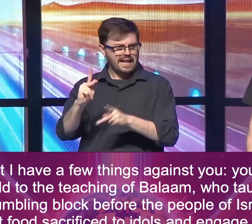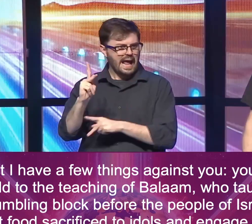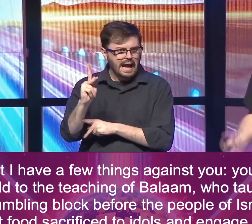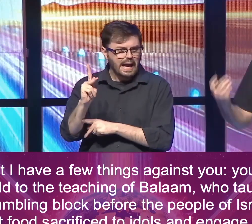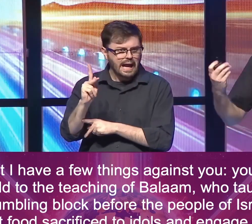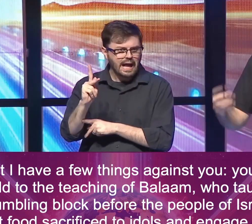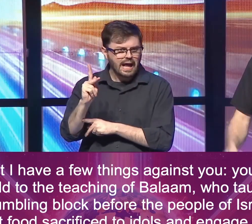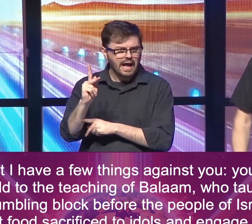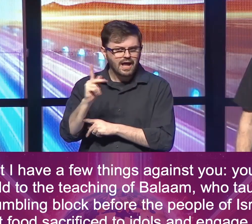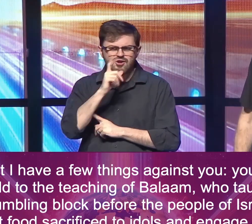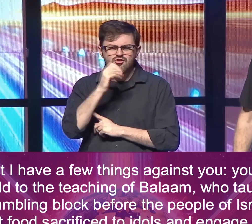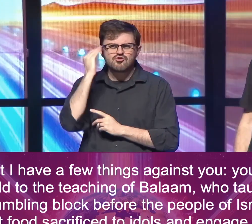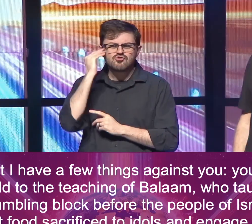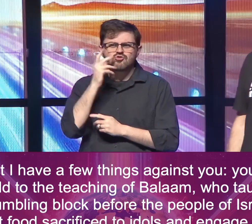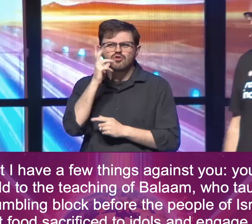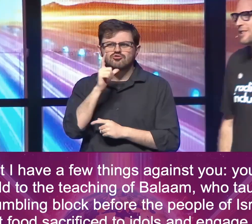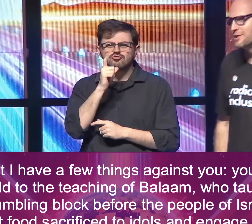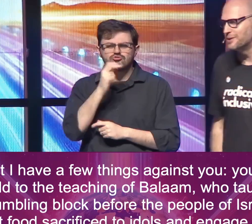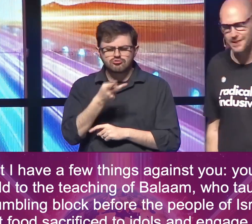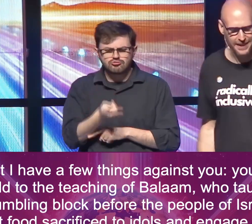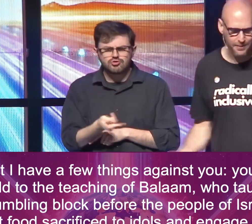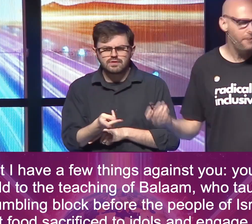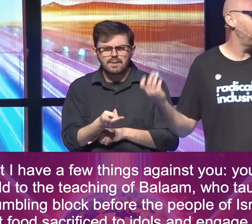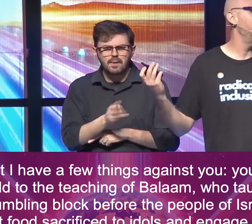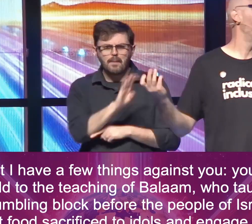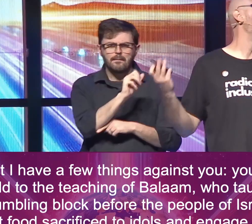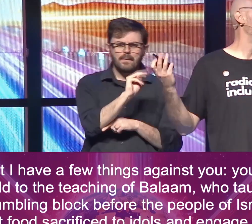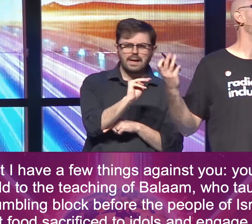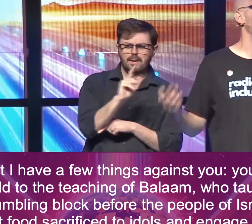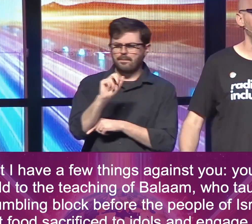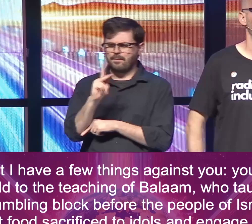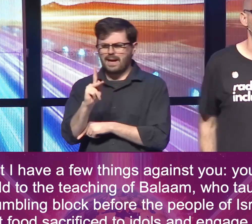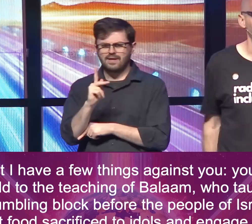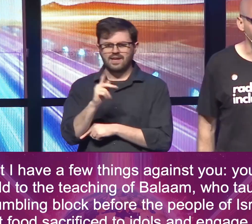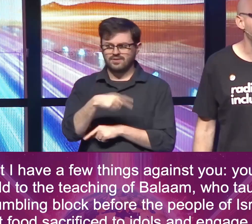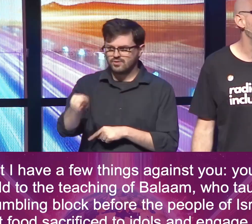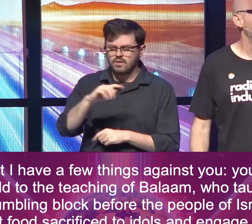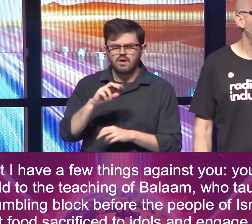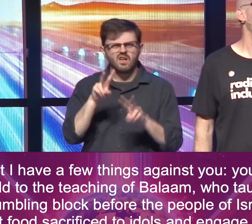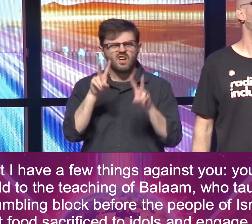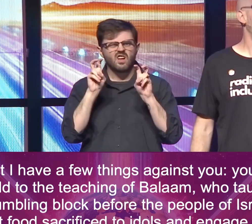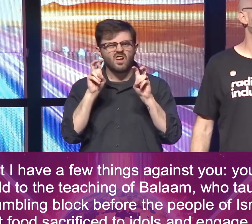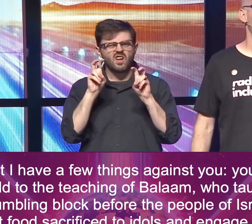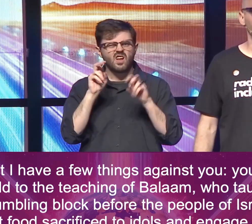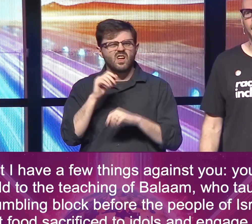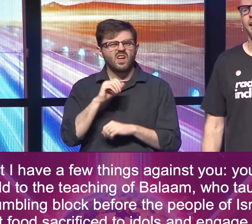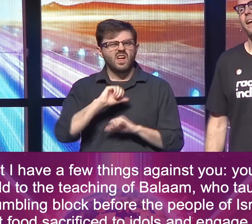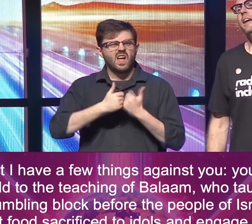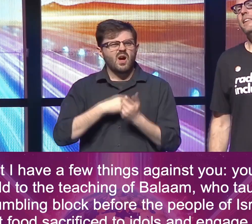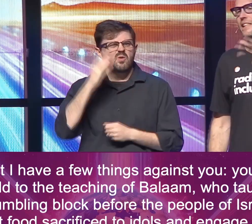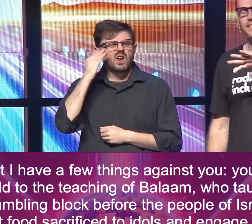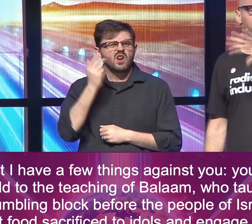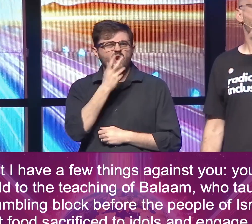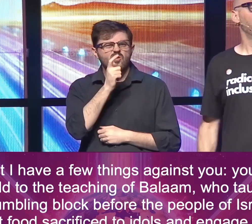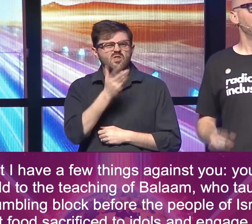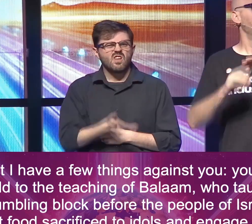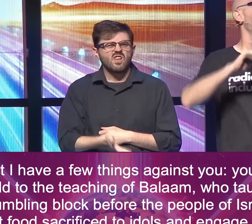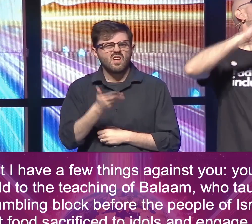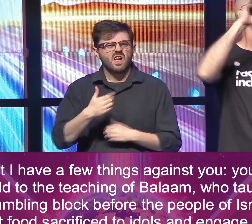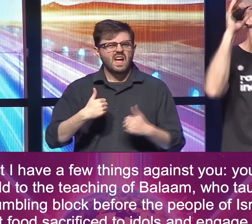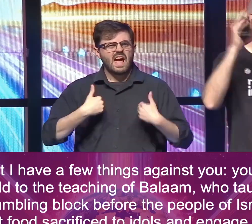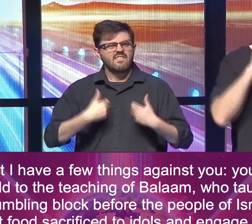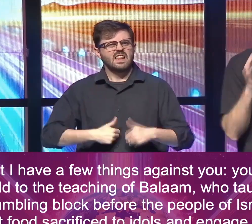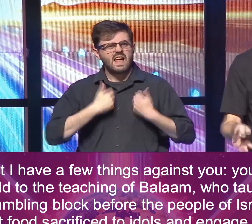like, nobody knows who these people are. If you're a healthy individual, you're like, why would I know who Balaam and Balak are, Ryan? I have a life. Okay, these